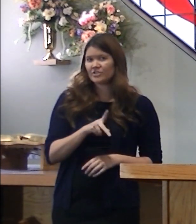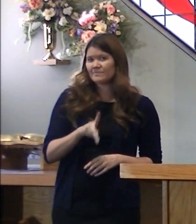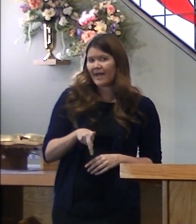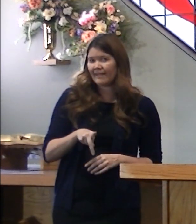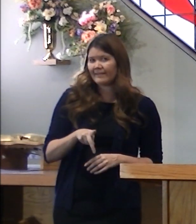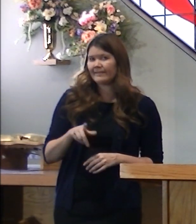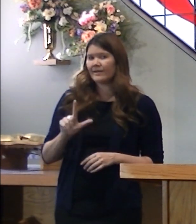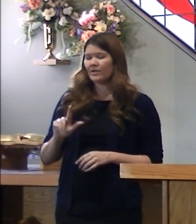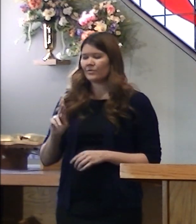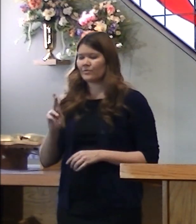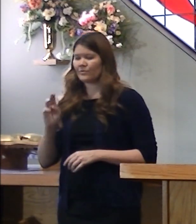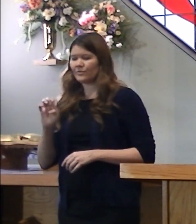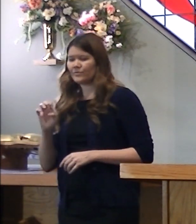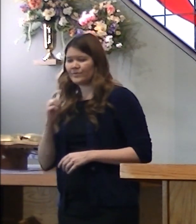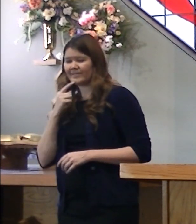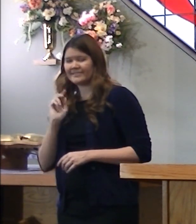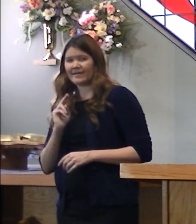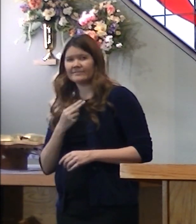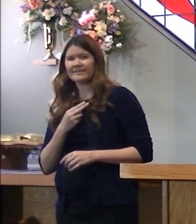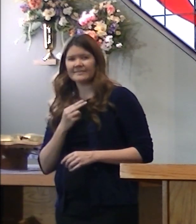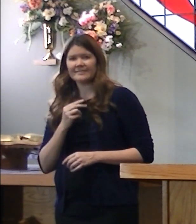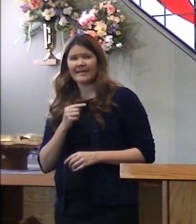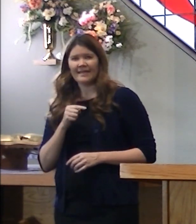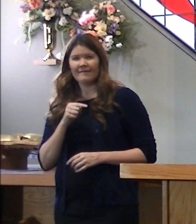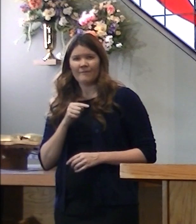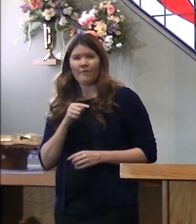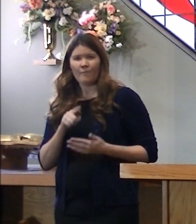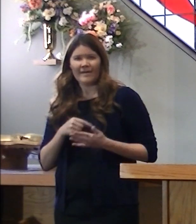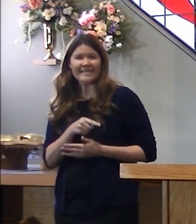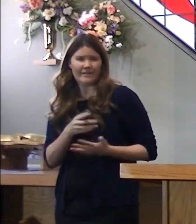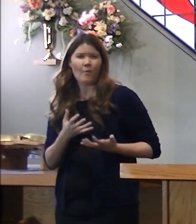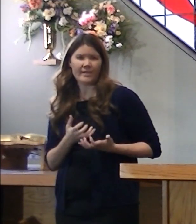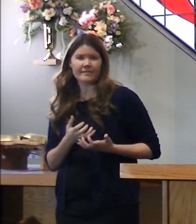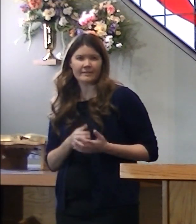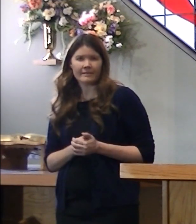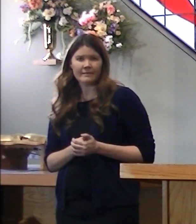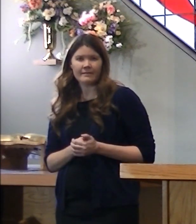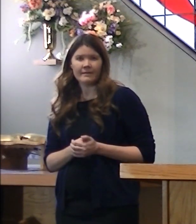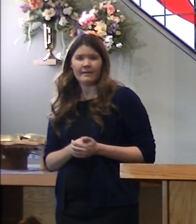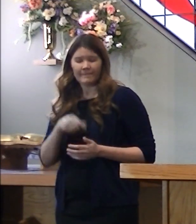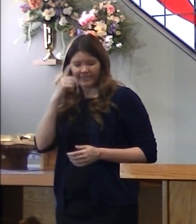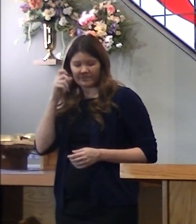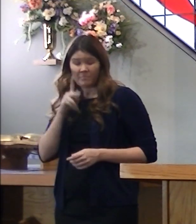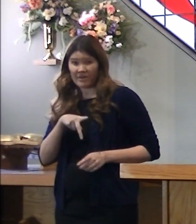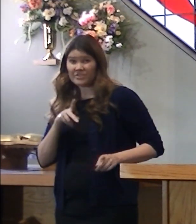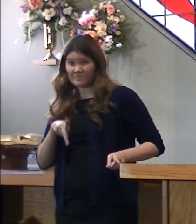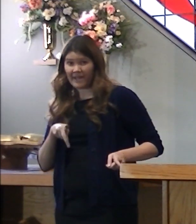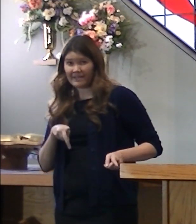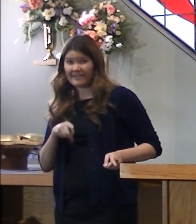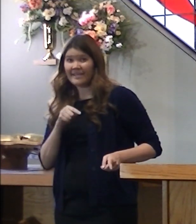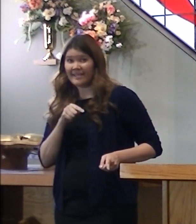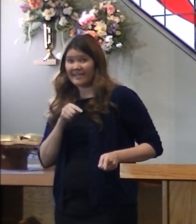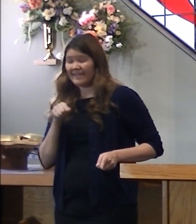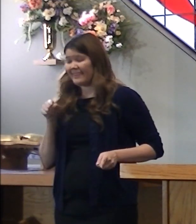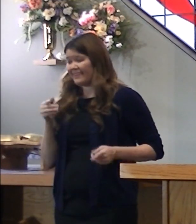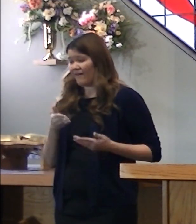shares with us the motivation of the Roman judge. Because as far as Pilate's concerned, this is a nuisance. He just